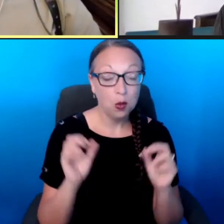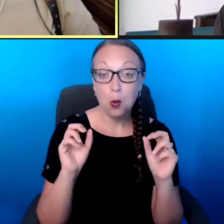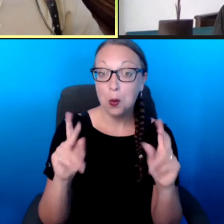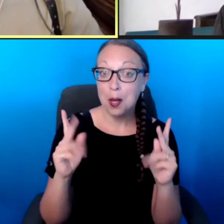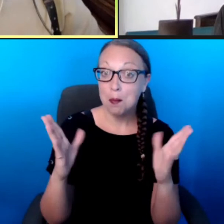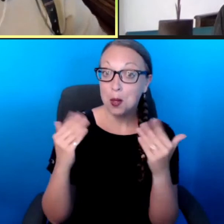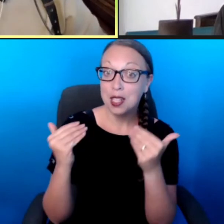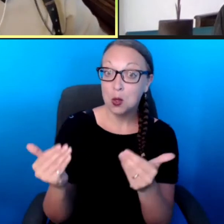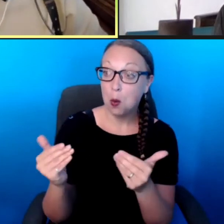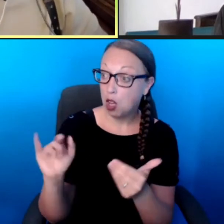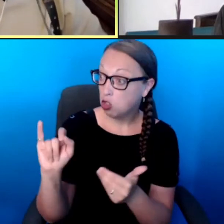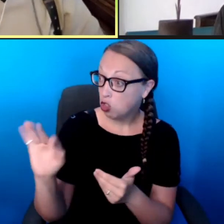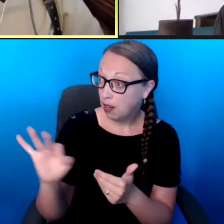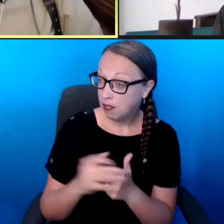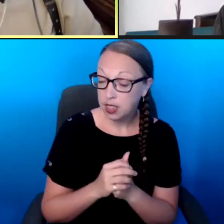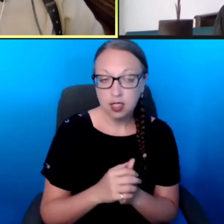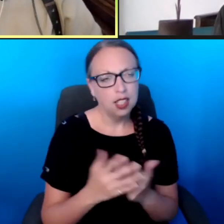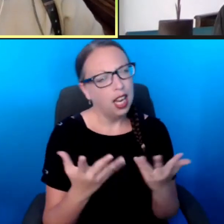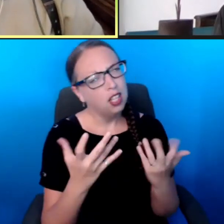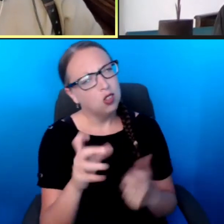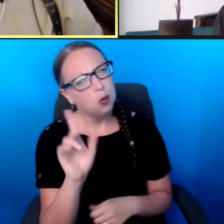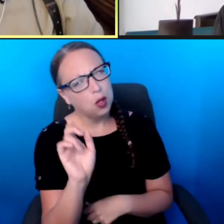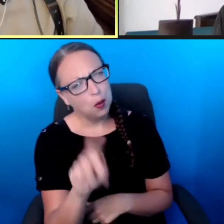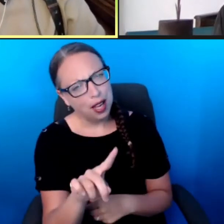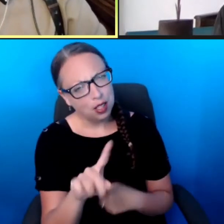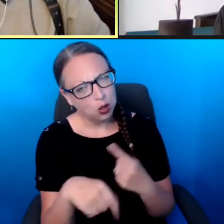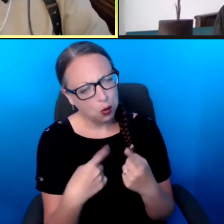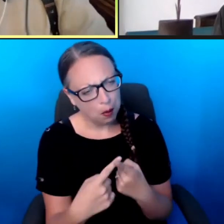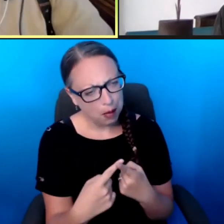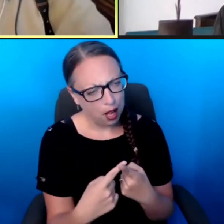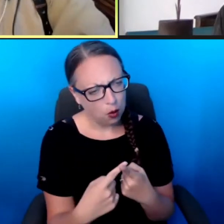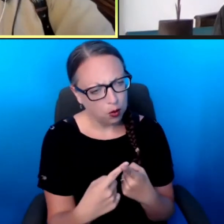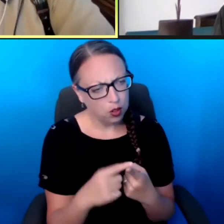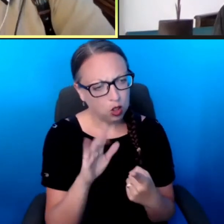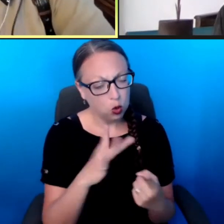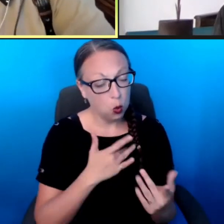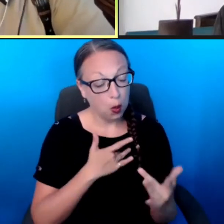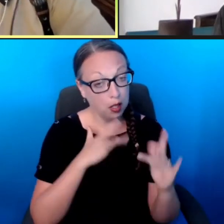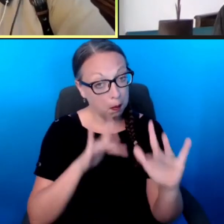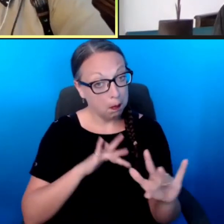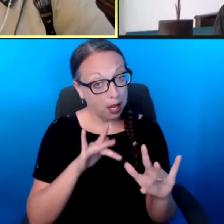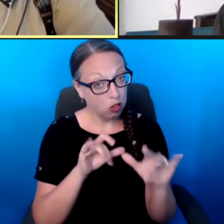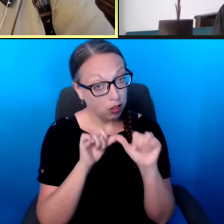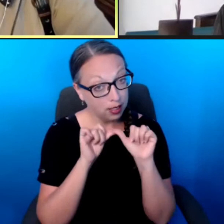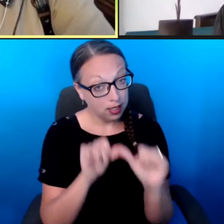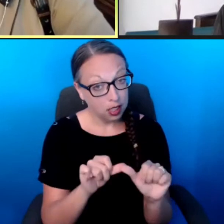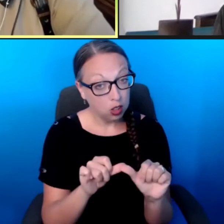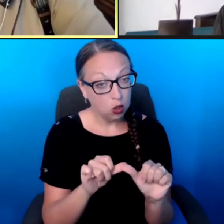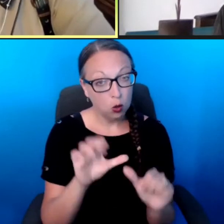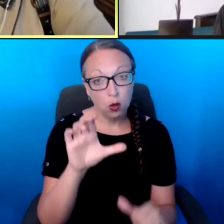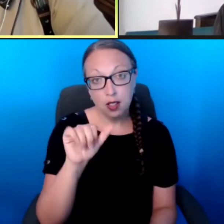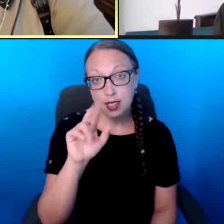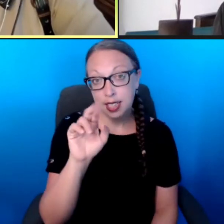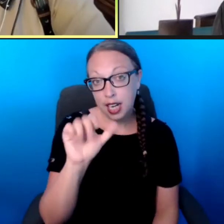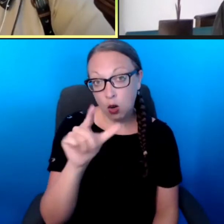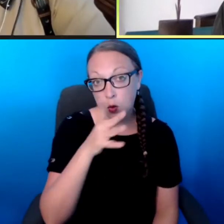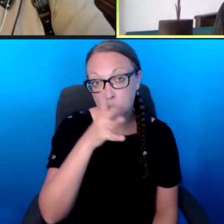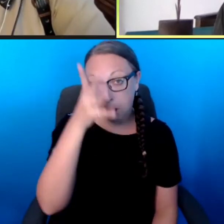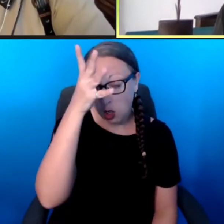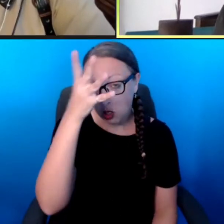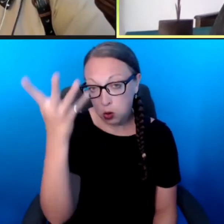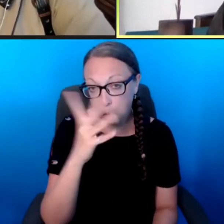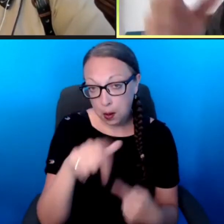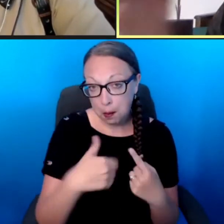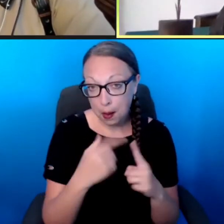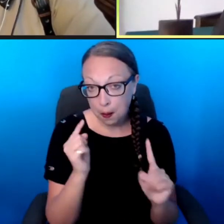and go ahead, Jeff. Well, I just wanted to ask you then about, is your compassion continued? What about Carol's parents?